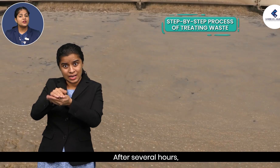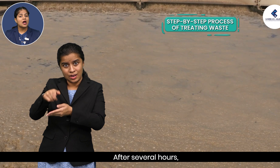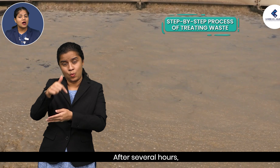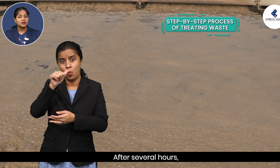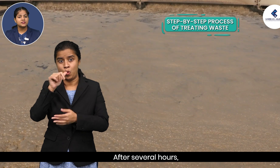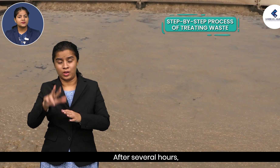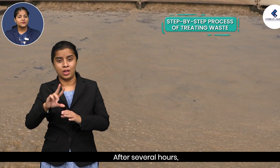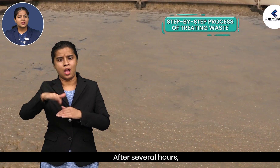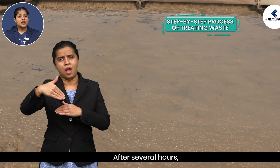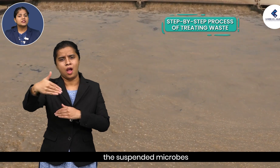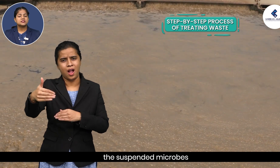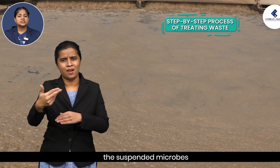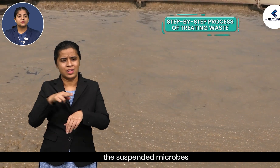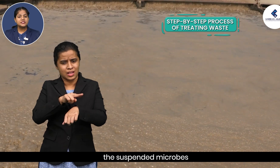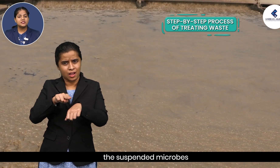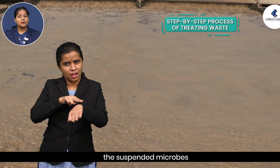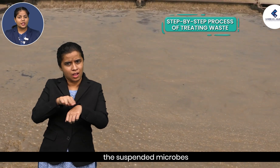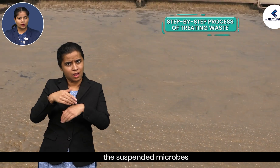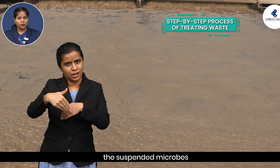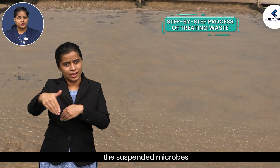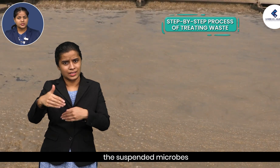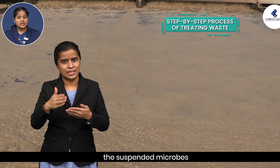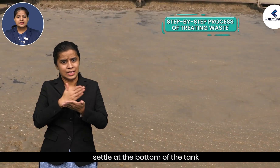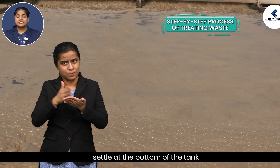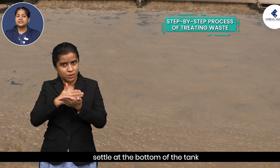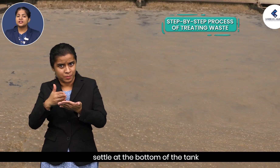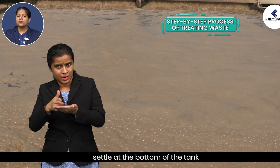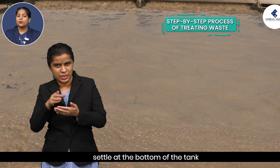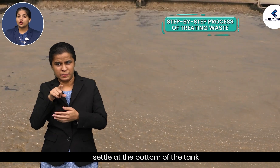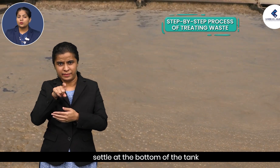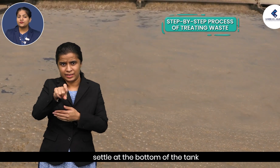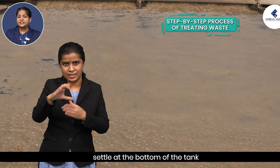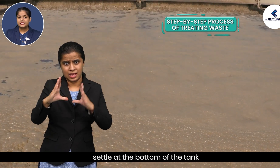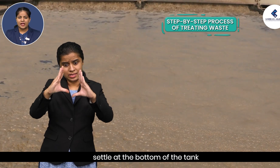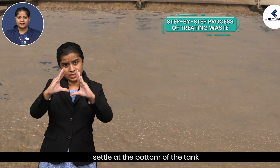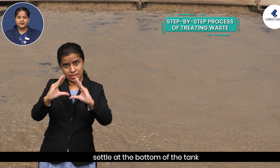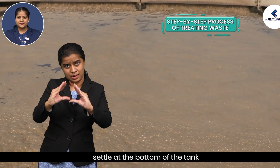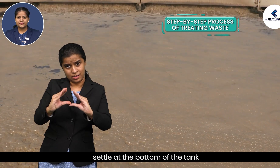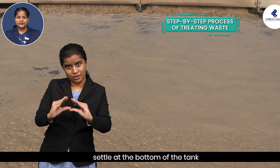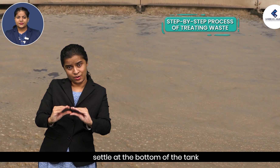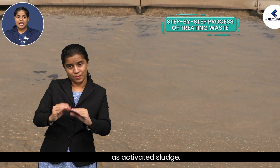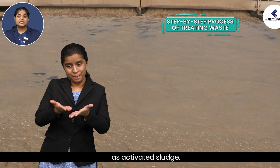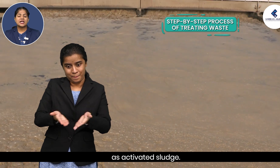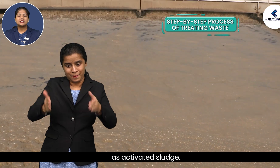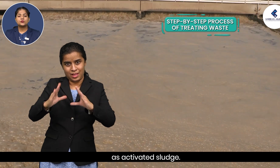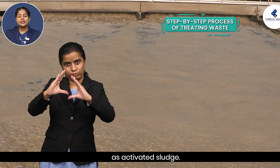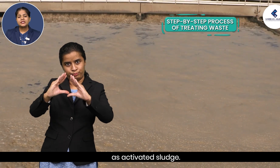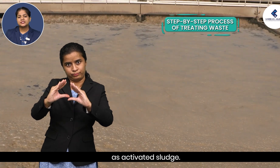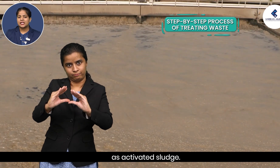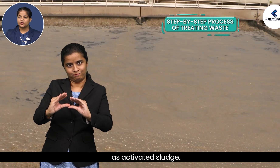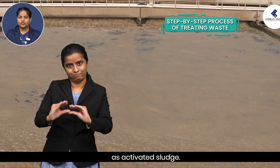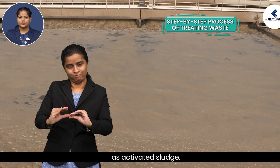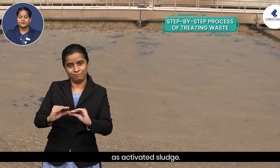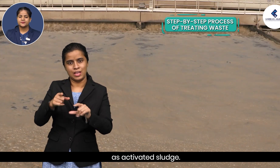After several hours, the suspended microbes settle at the bottom of the tank as